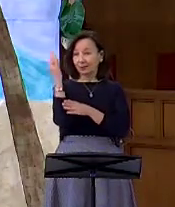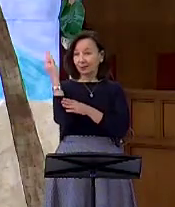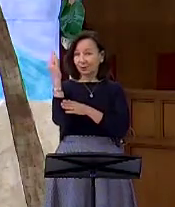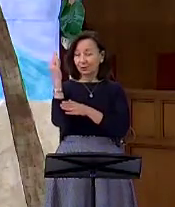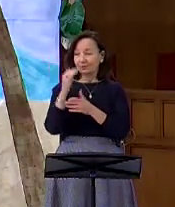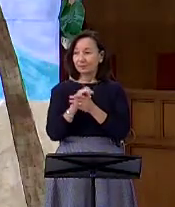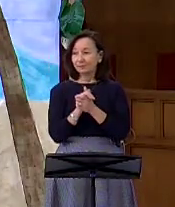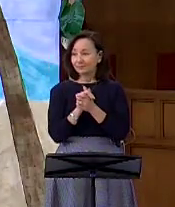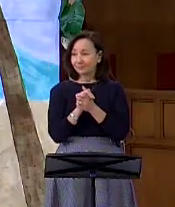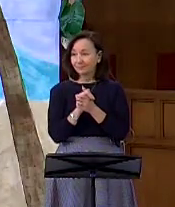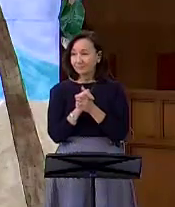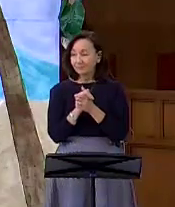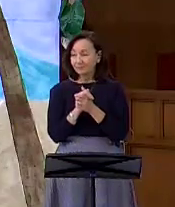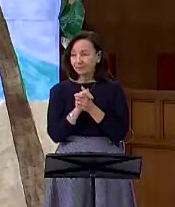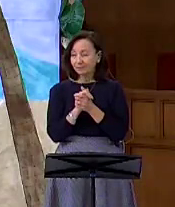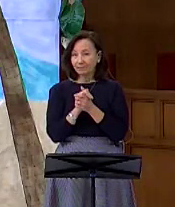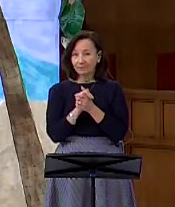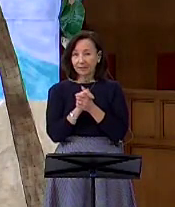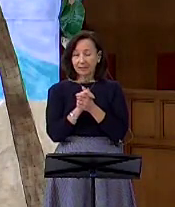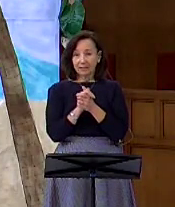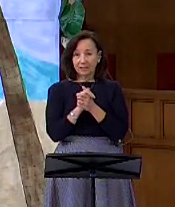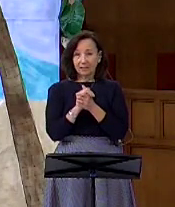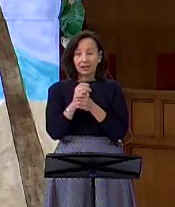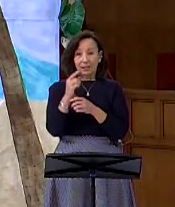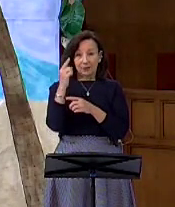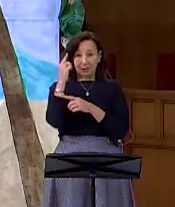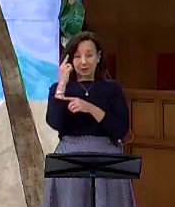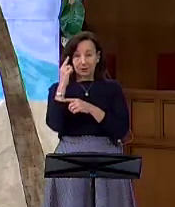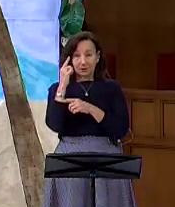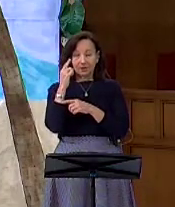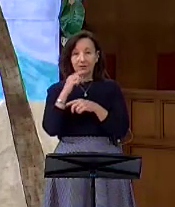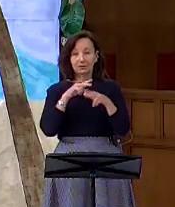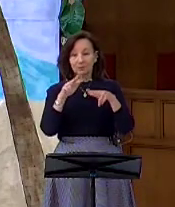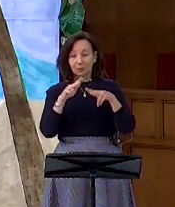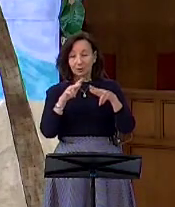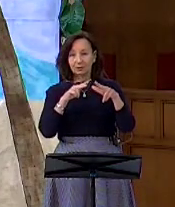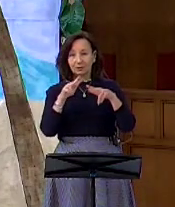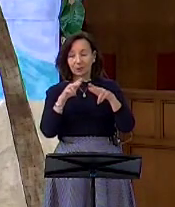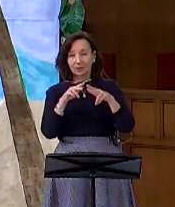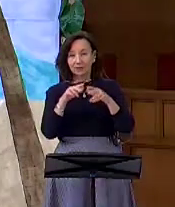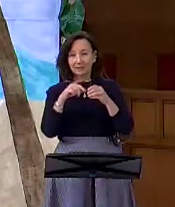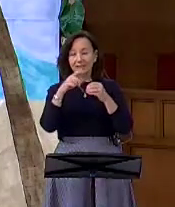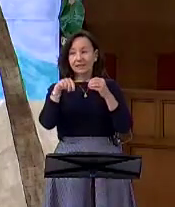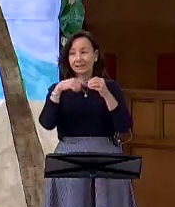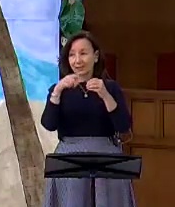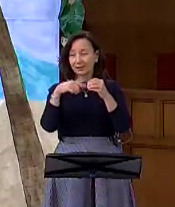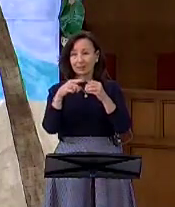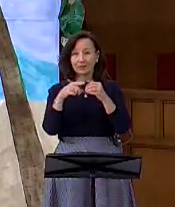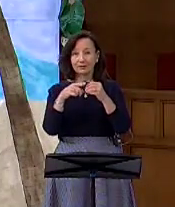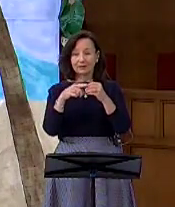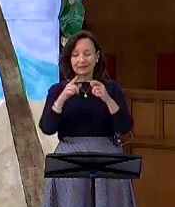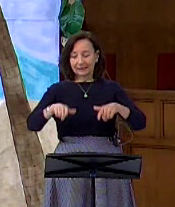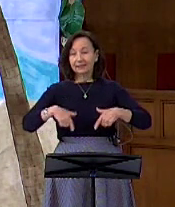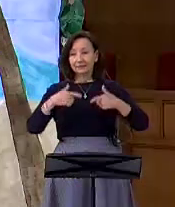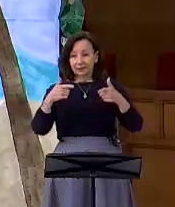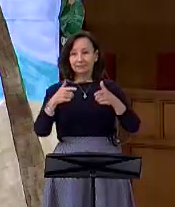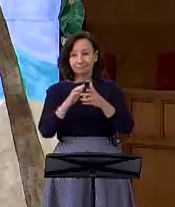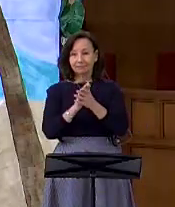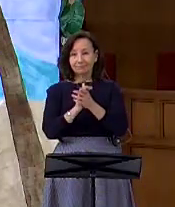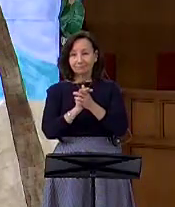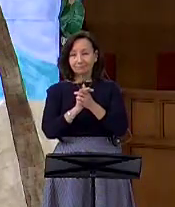for instance, you've already heard walk, walk, walk this morning, and the sermon is about taking a walk. Well, the